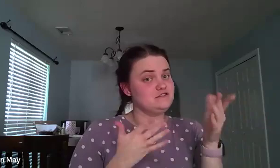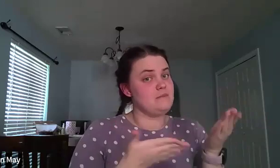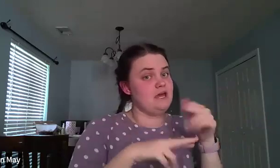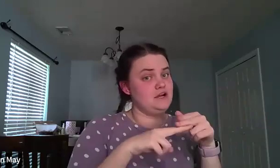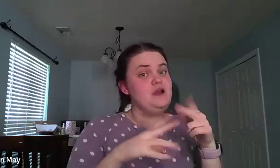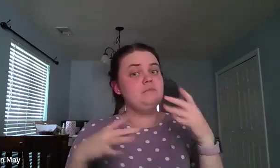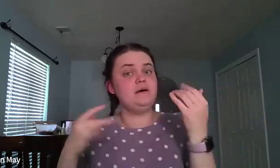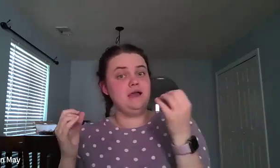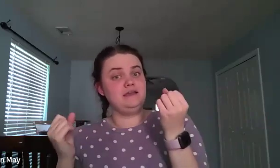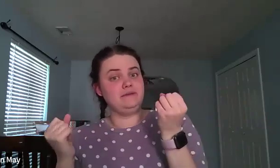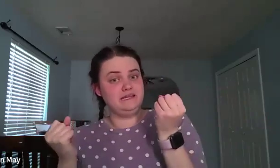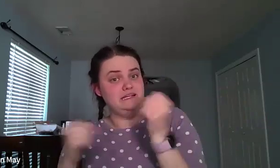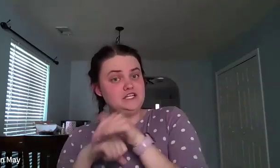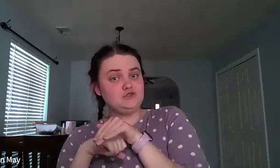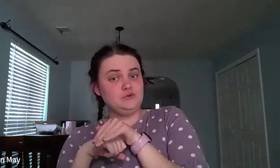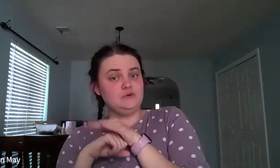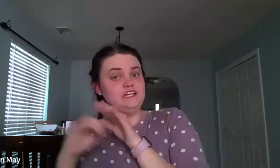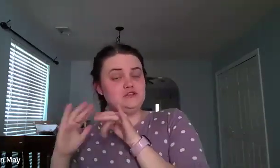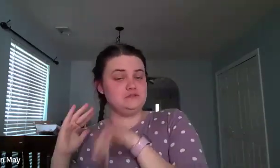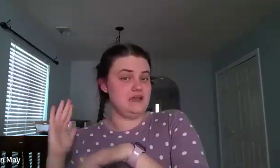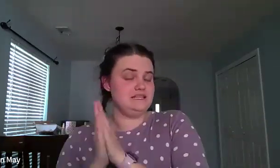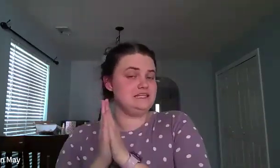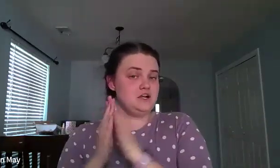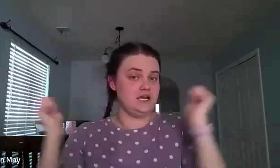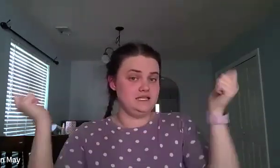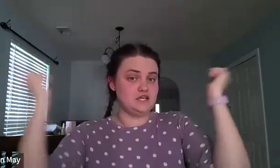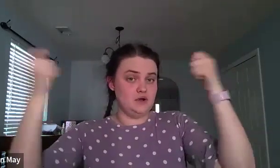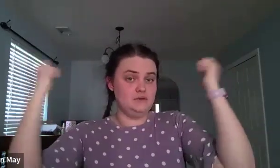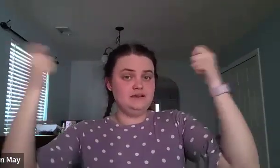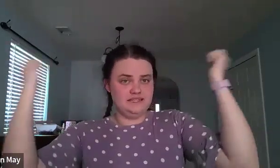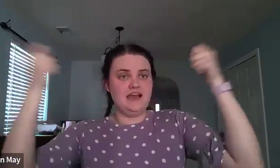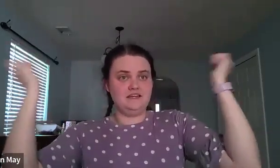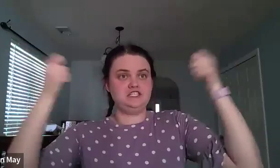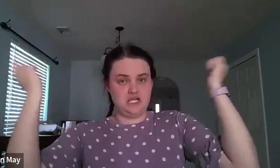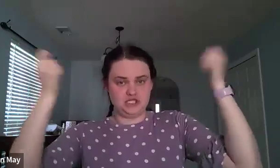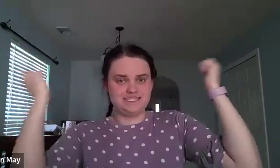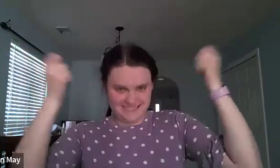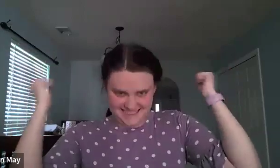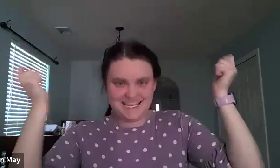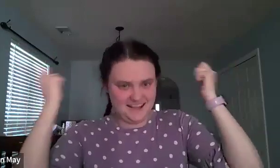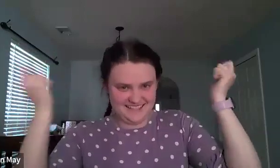have gotten better, but my English, ooh, it just goes down. It's not great. So yeah, like shakers. Exactly.